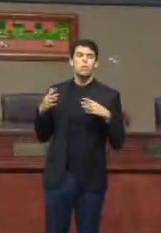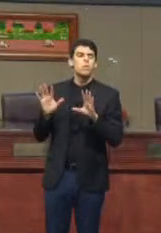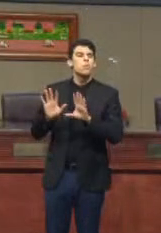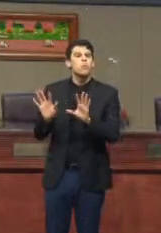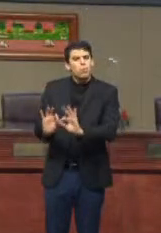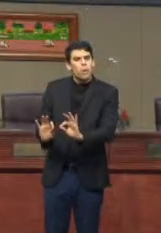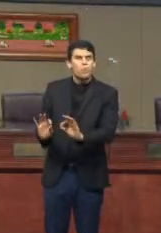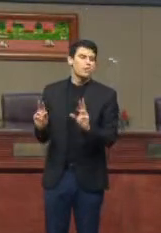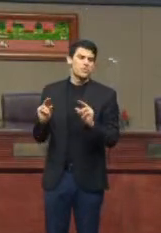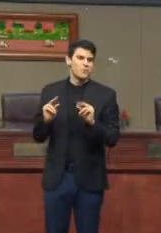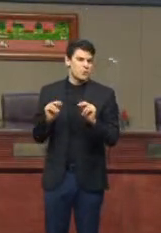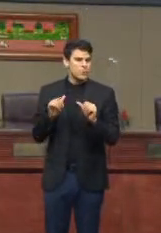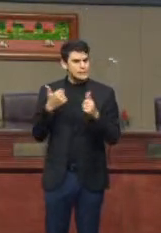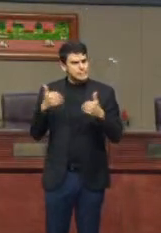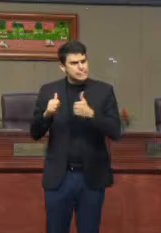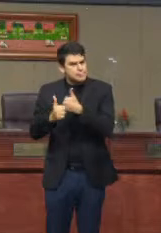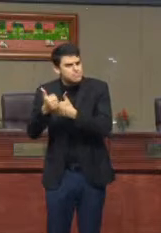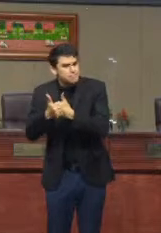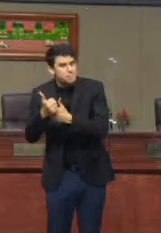a reported